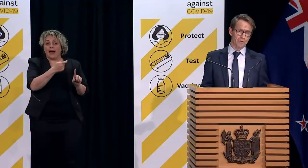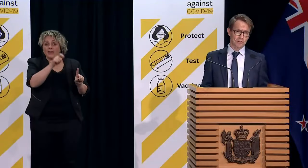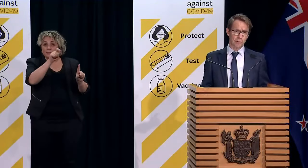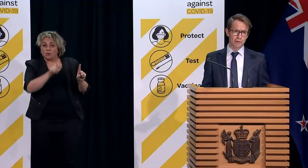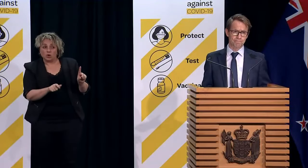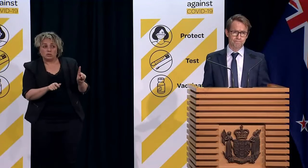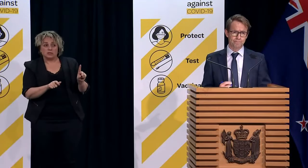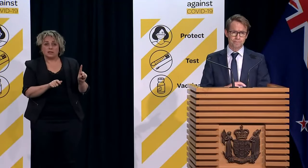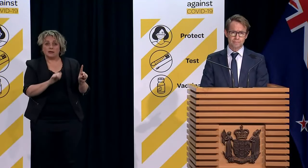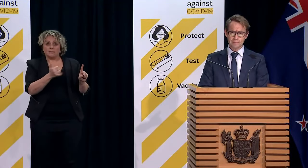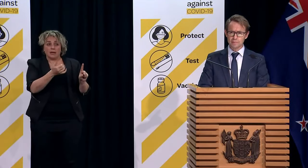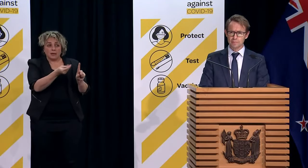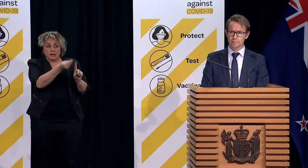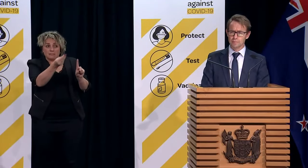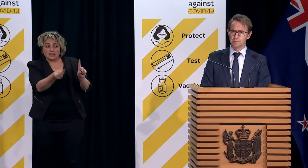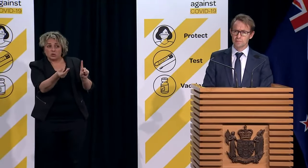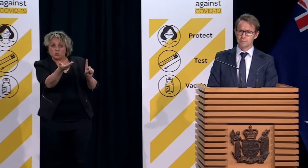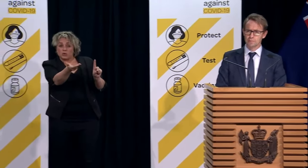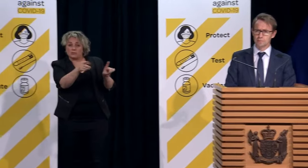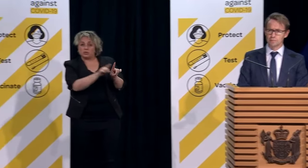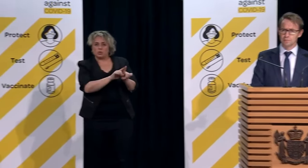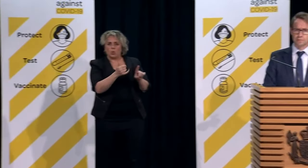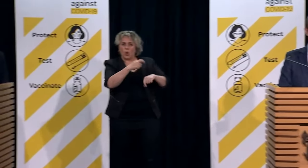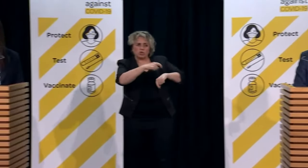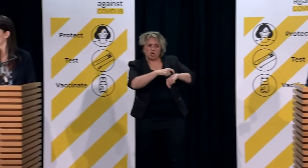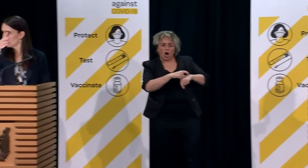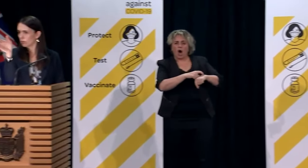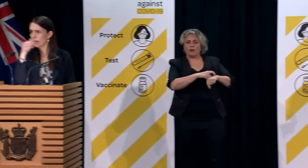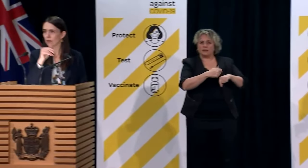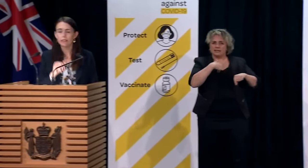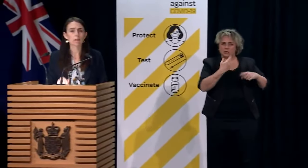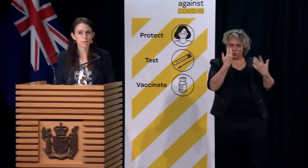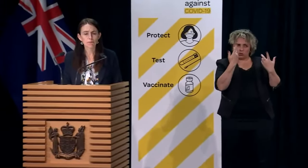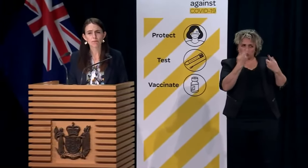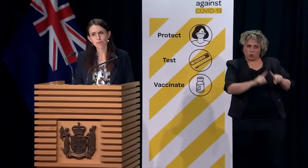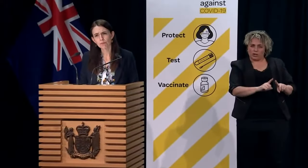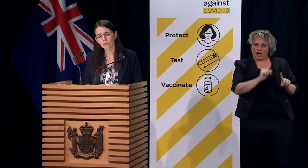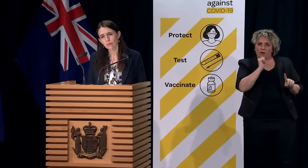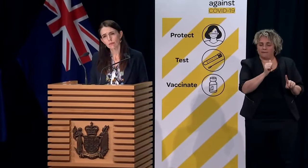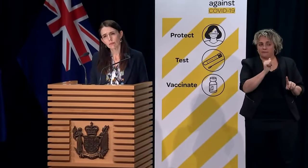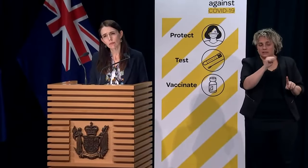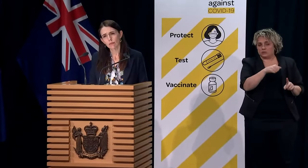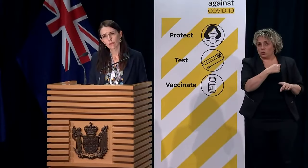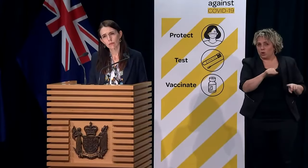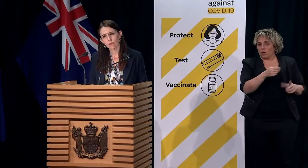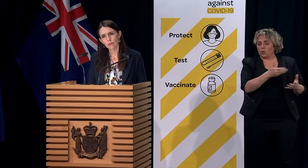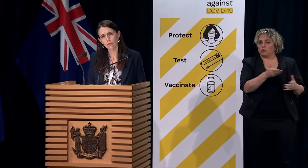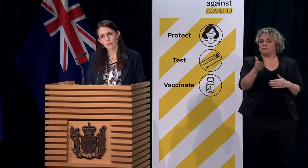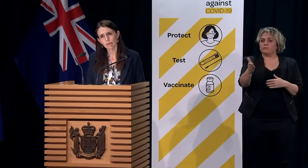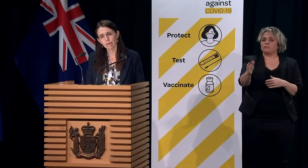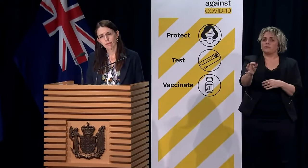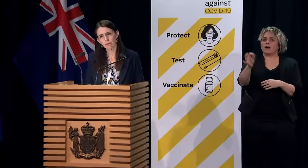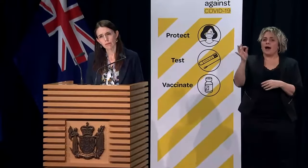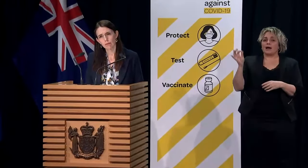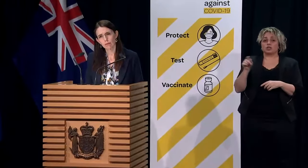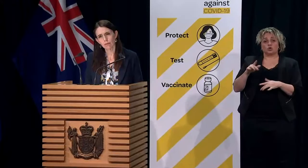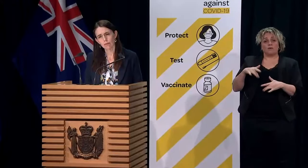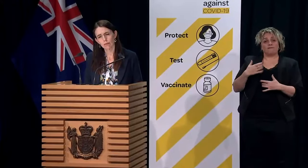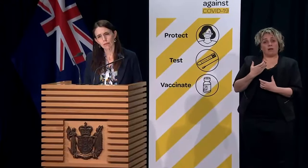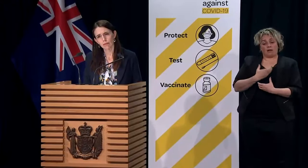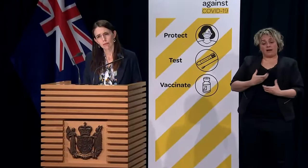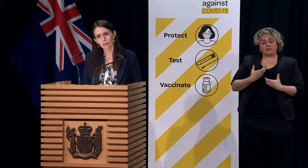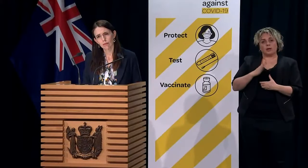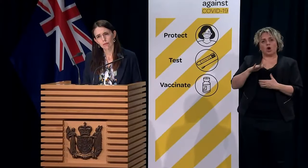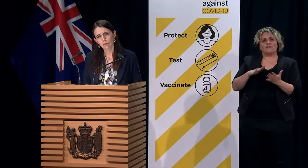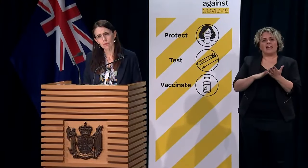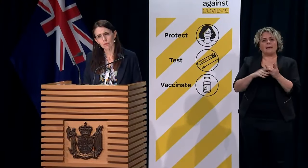the timing of it as well. Jessica, and then I'll come back. I'll pan around again. How comfortable do you feel about MPs being here and the sort of